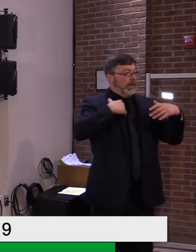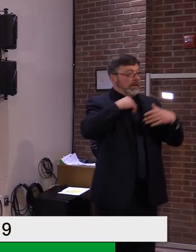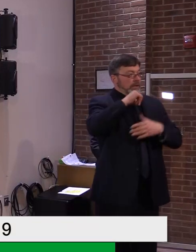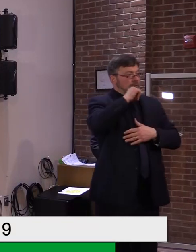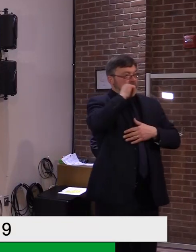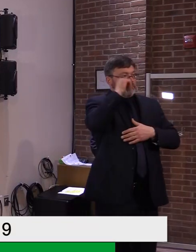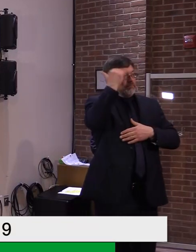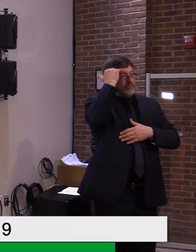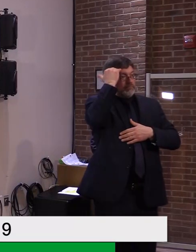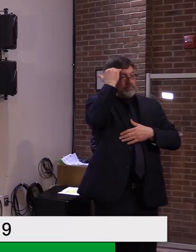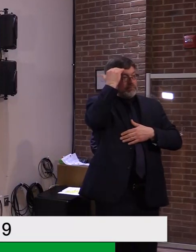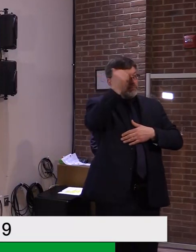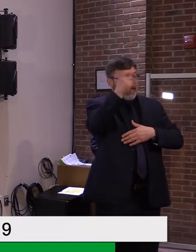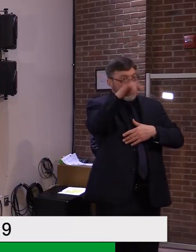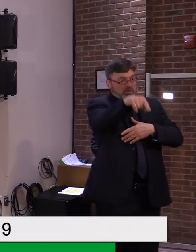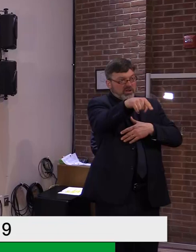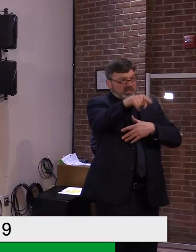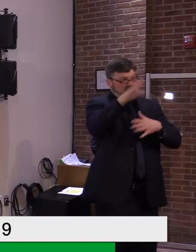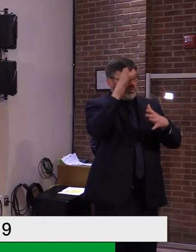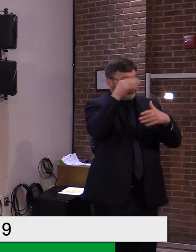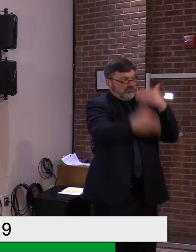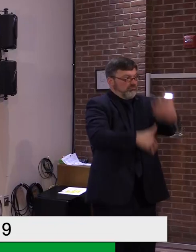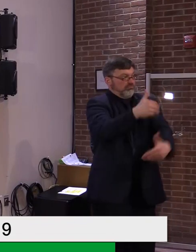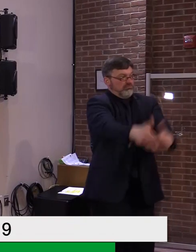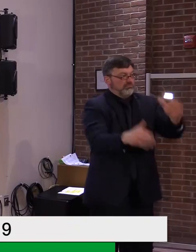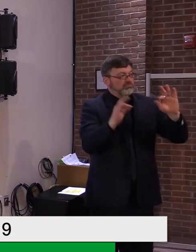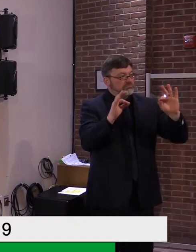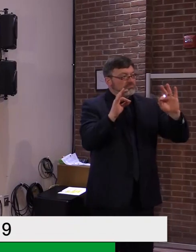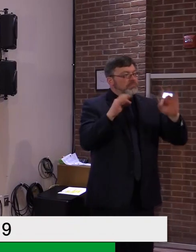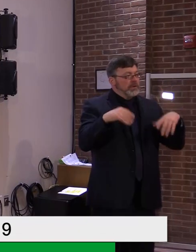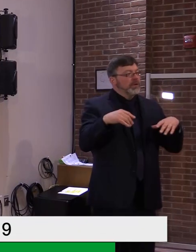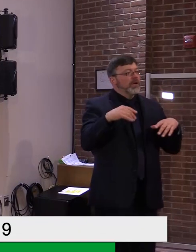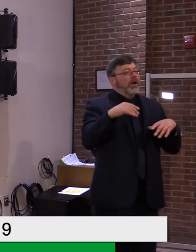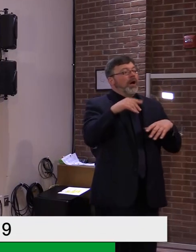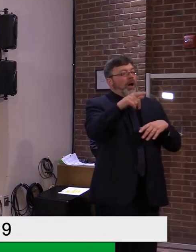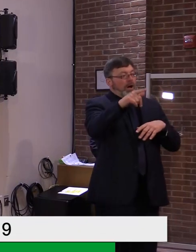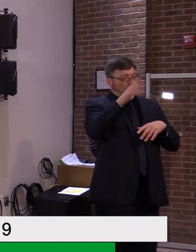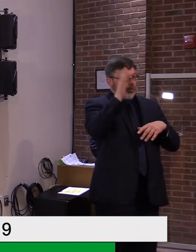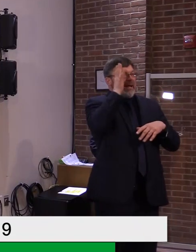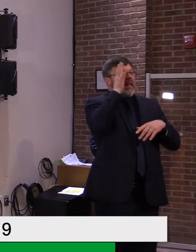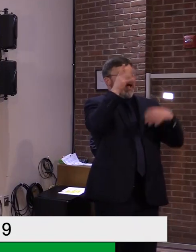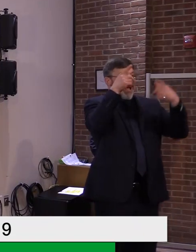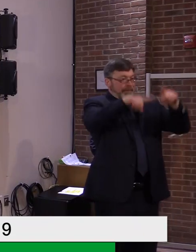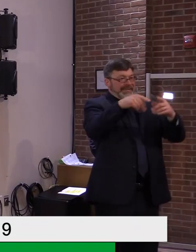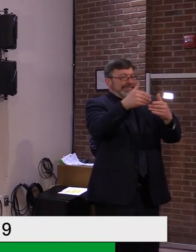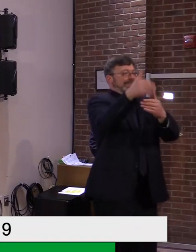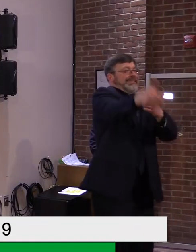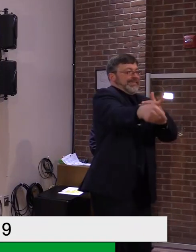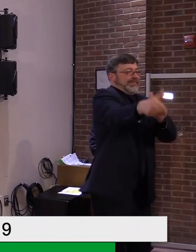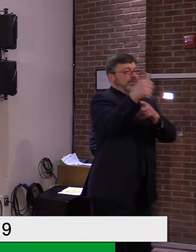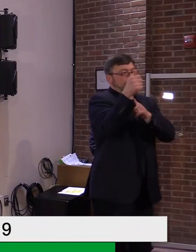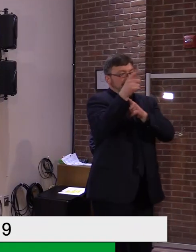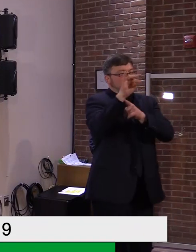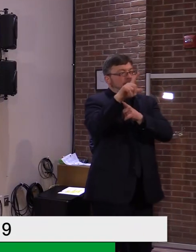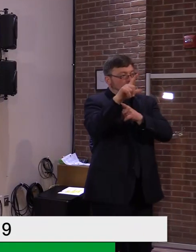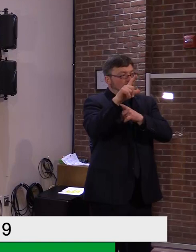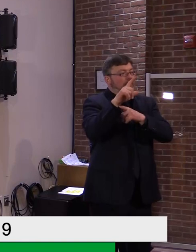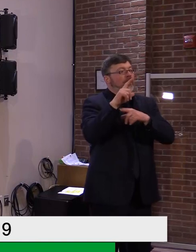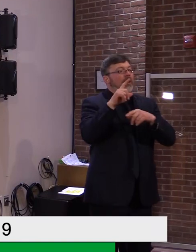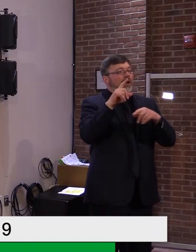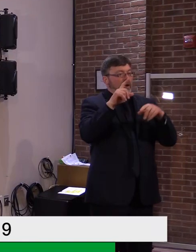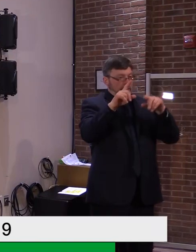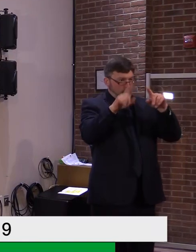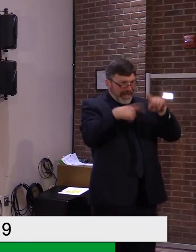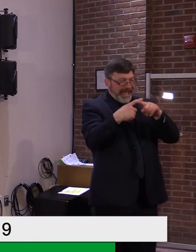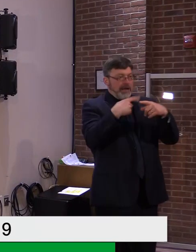April, and I'm not going to set that date, that there will be really an option for people to get the vaccine that